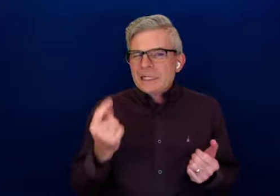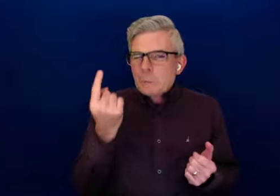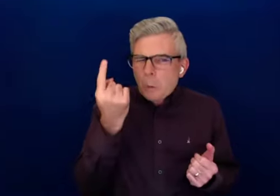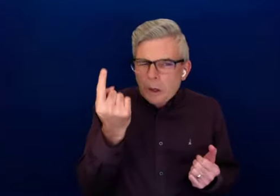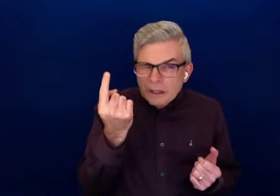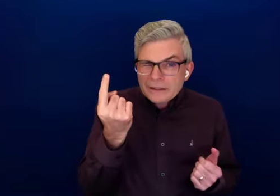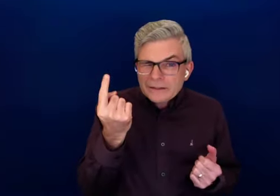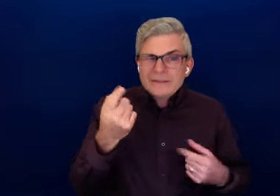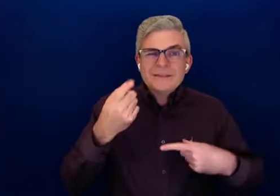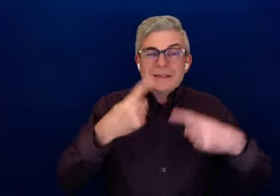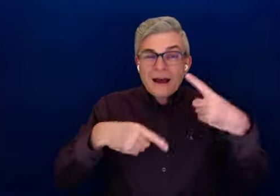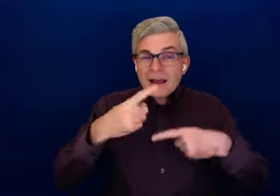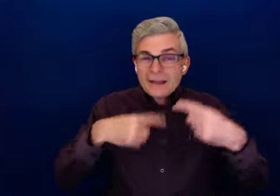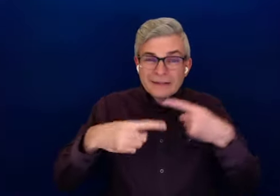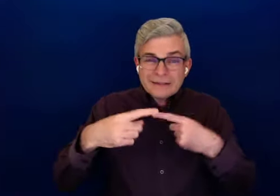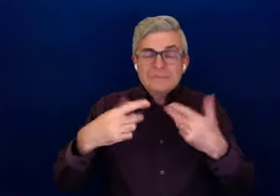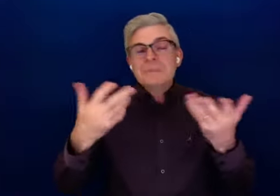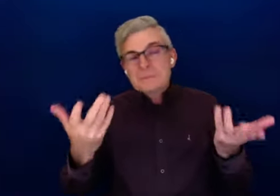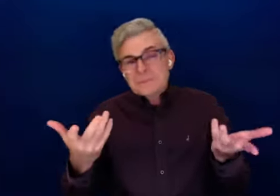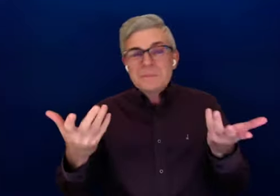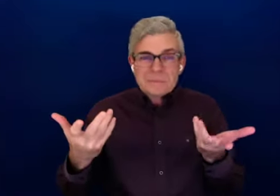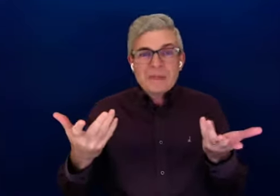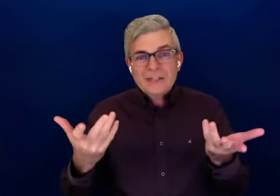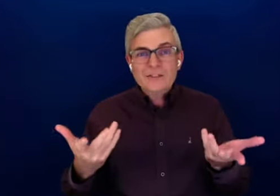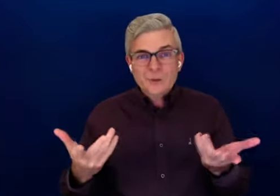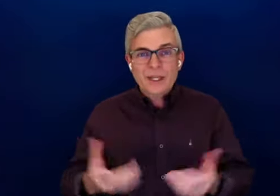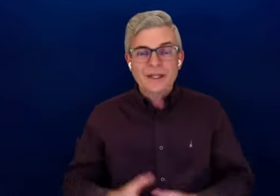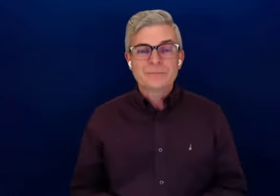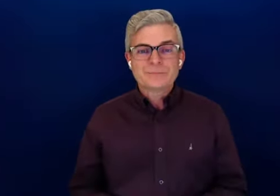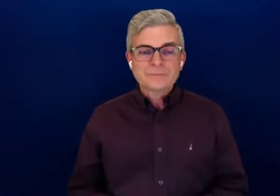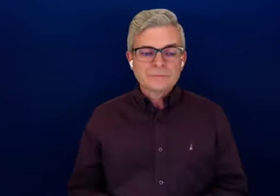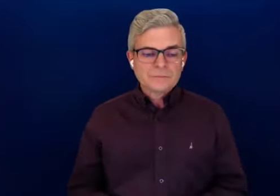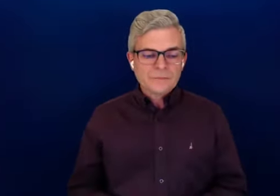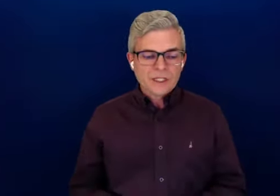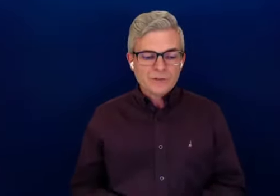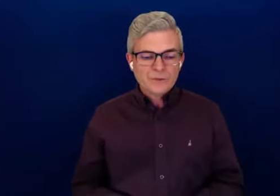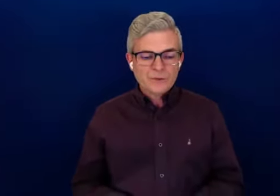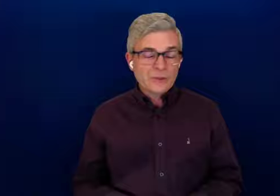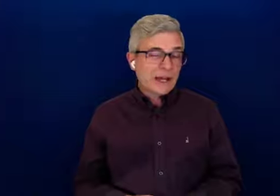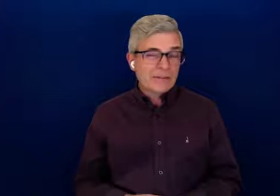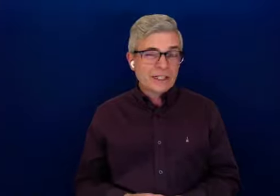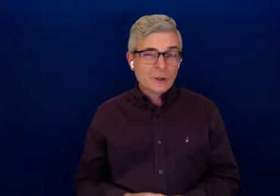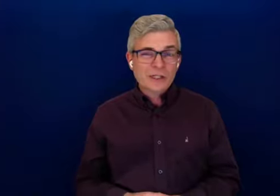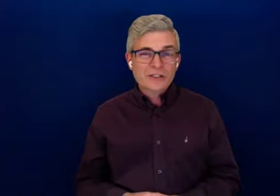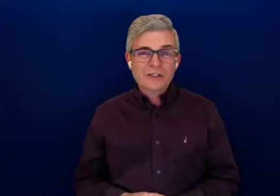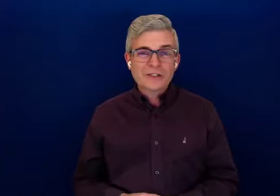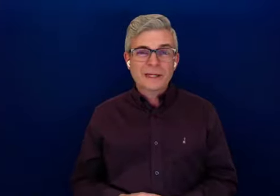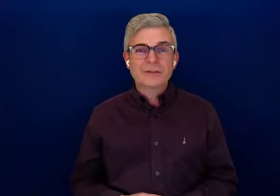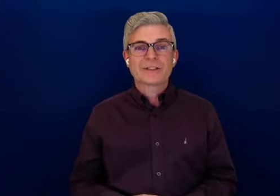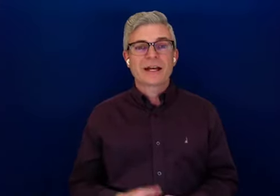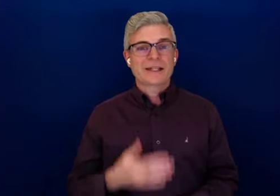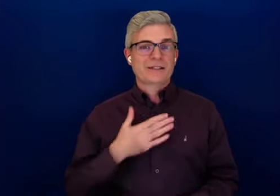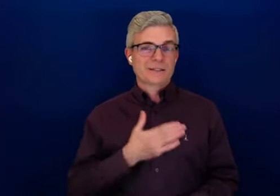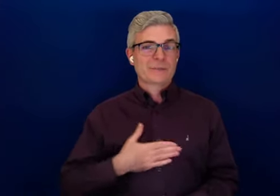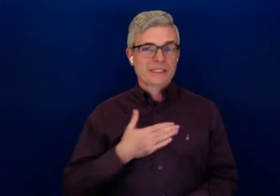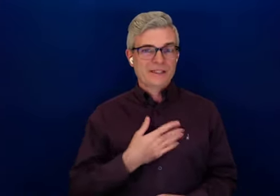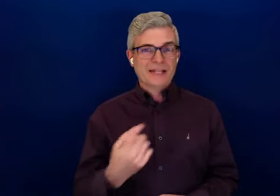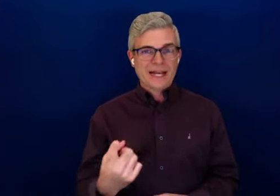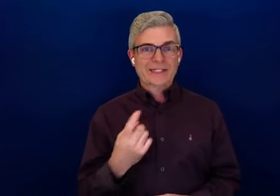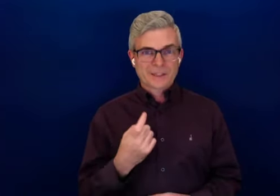need one sign, that's okay. If you do have any questions about signs, please ask